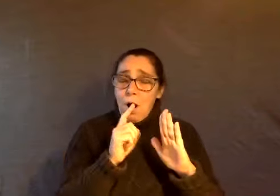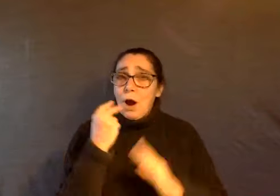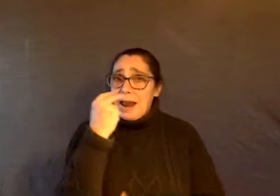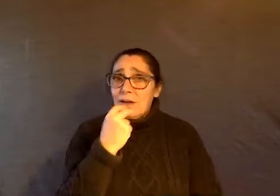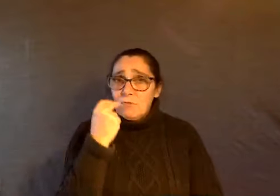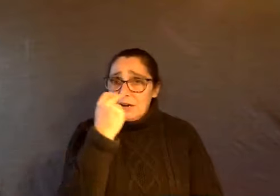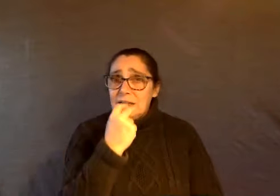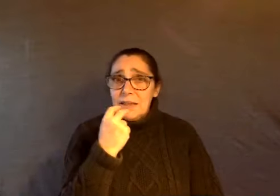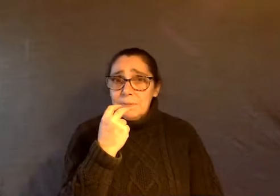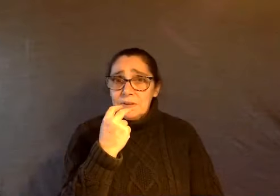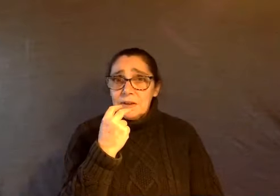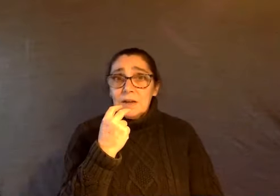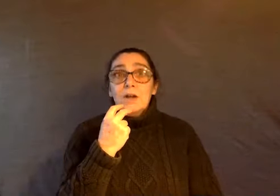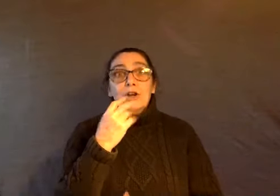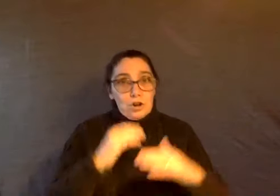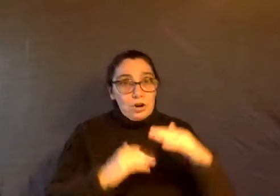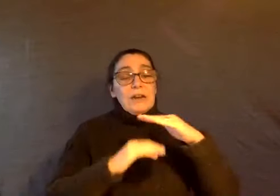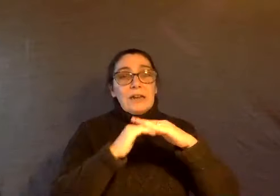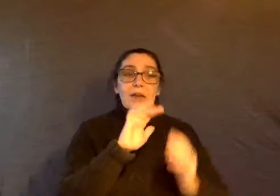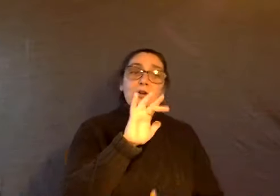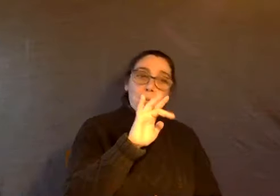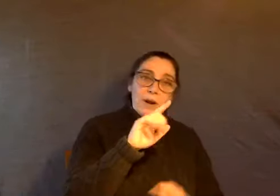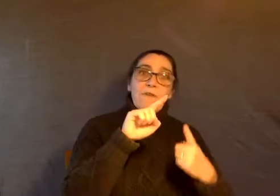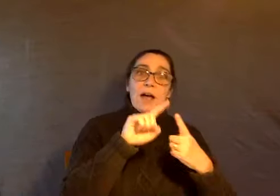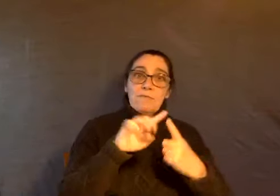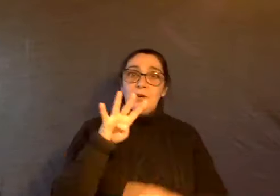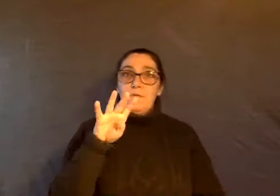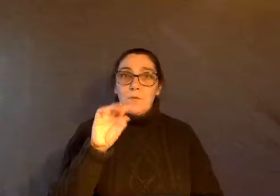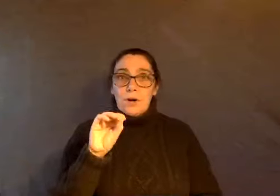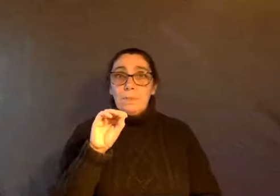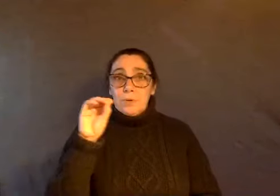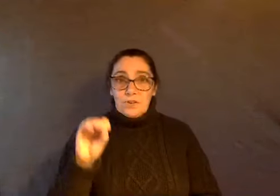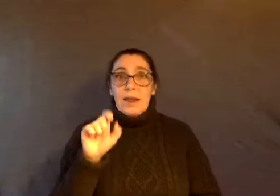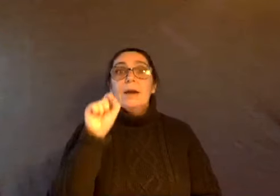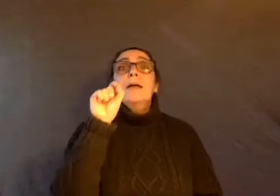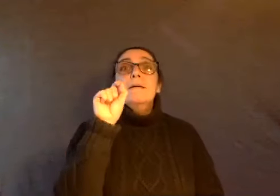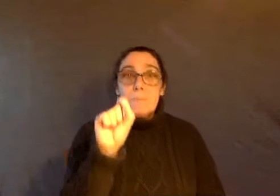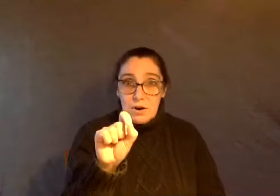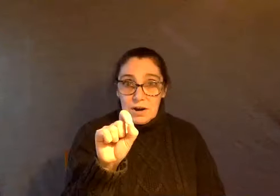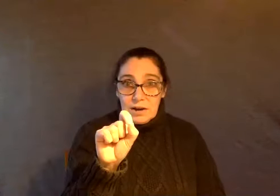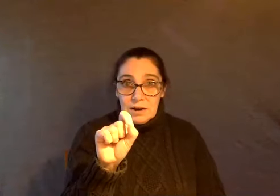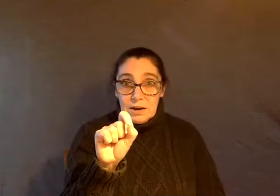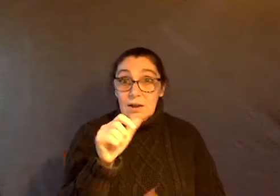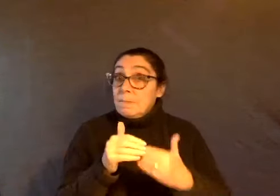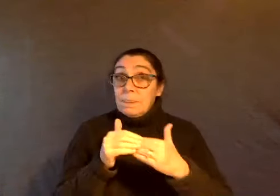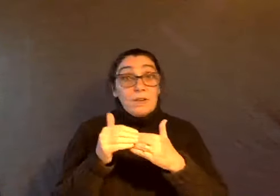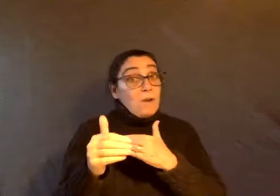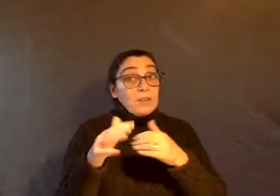are at reading lips, you're gonna get 25 to 40% period. The rest